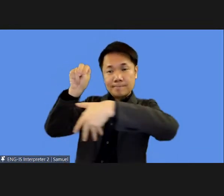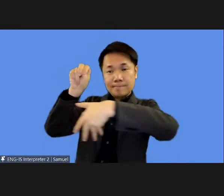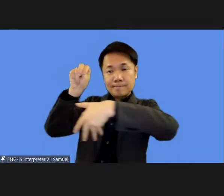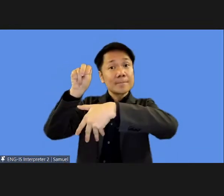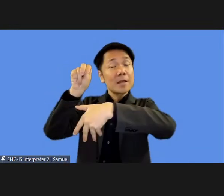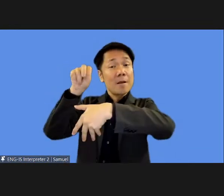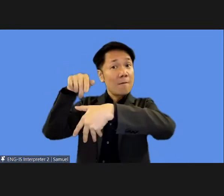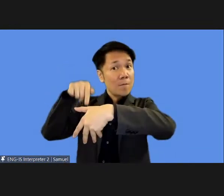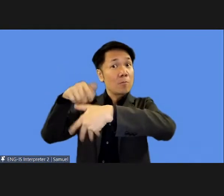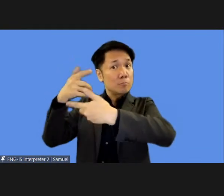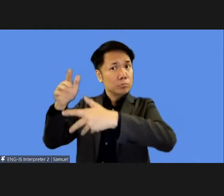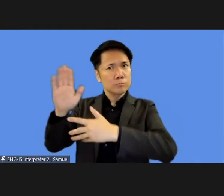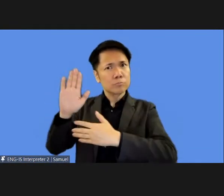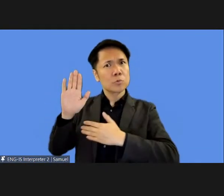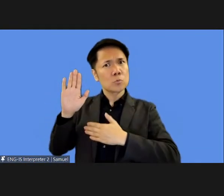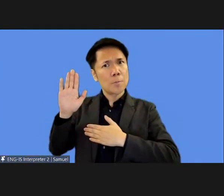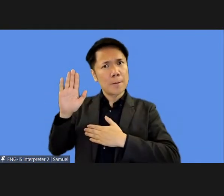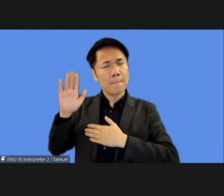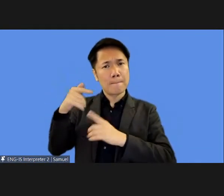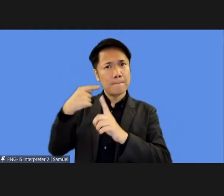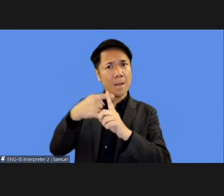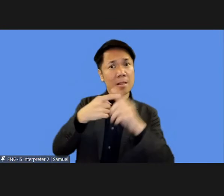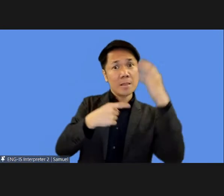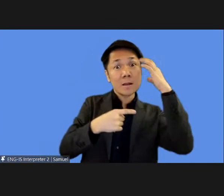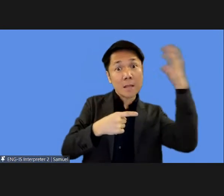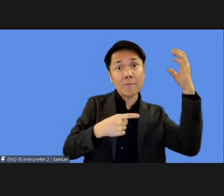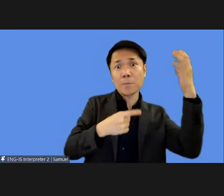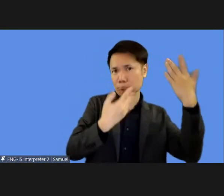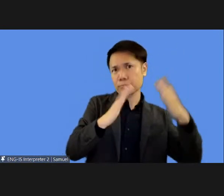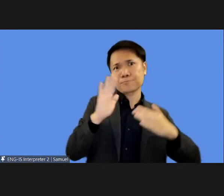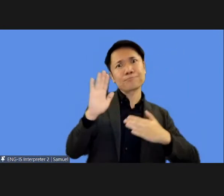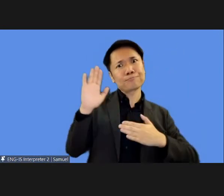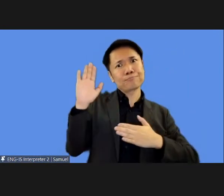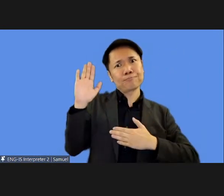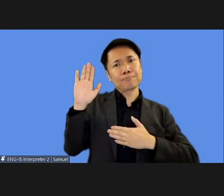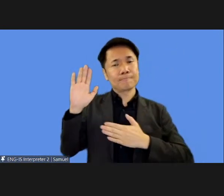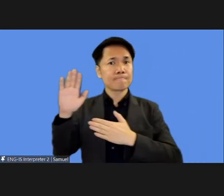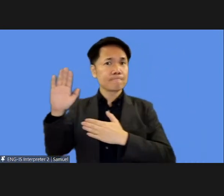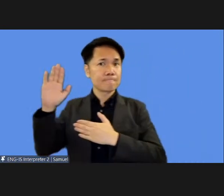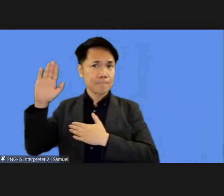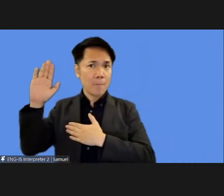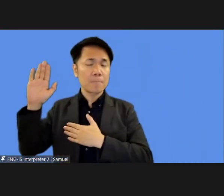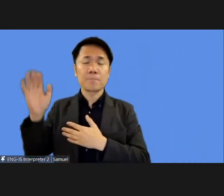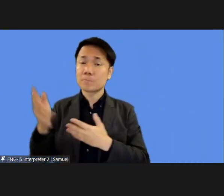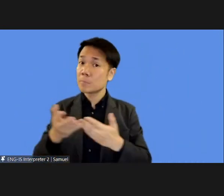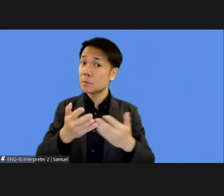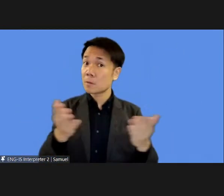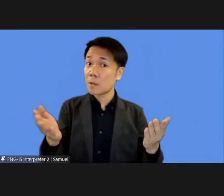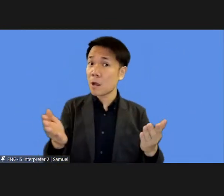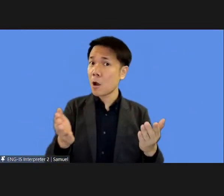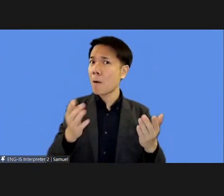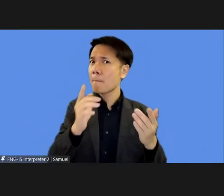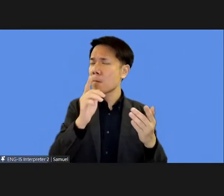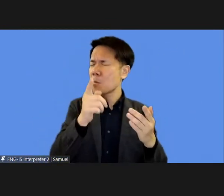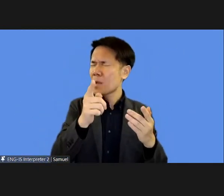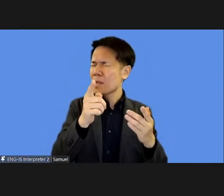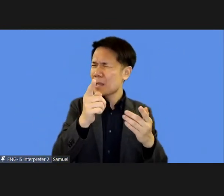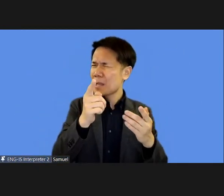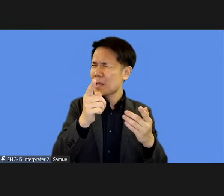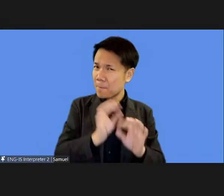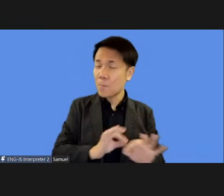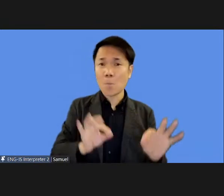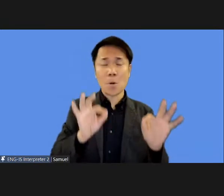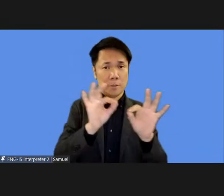have done so. And I think your point is saying we have to be action oriented, and therefore everything that we are linking here has